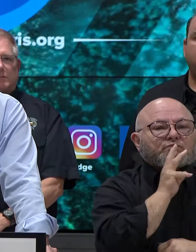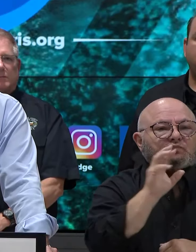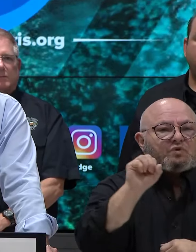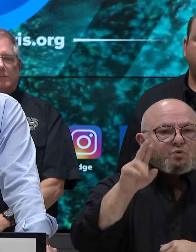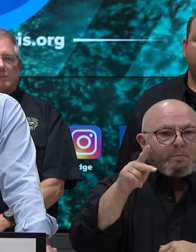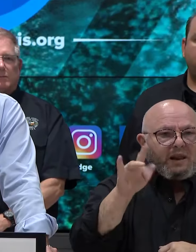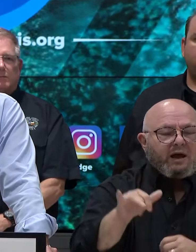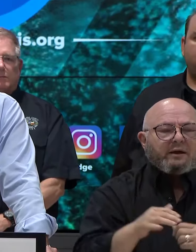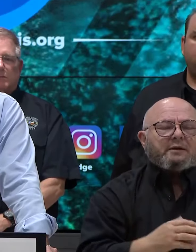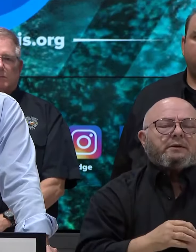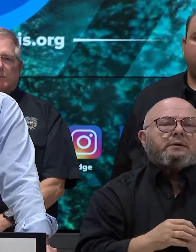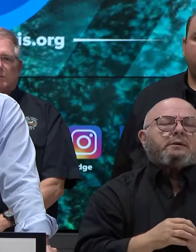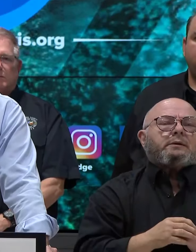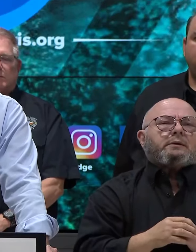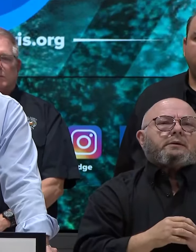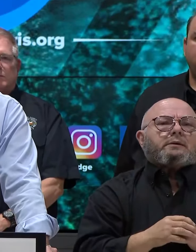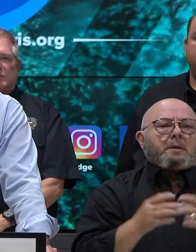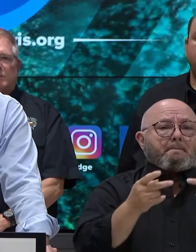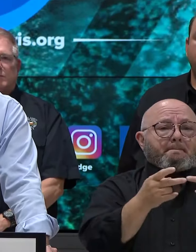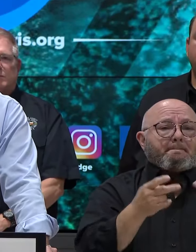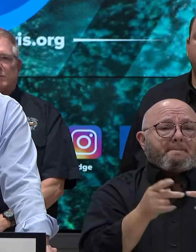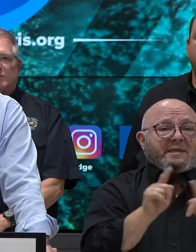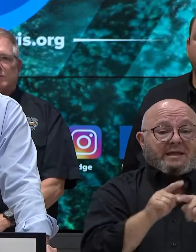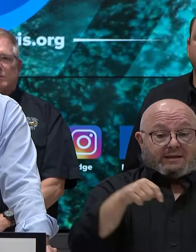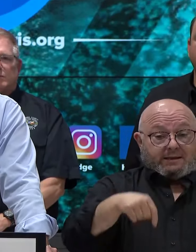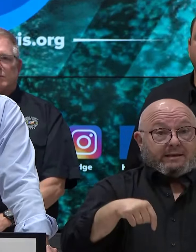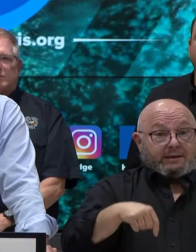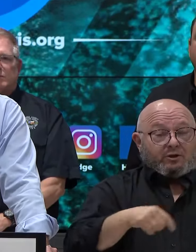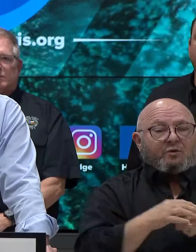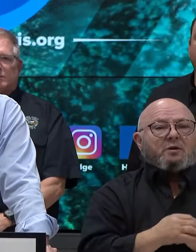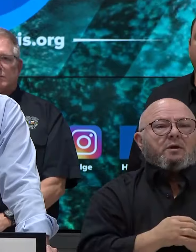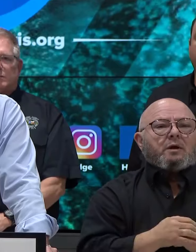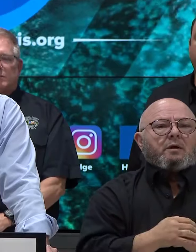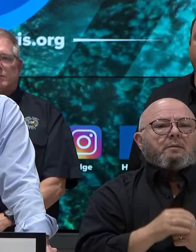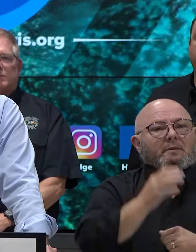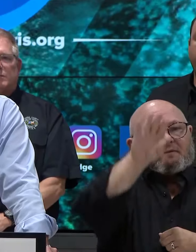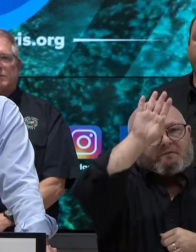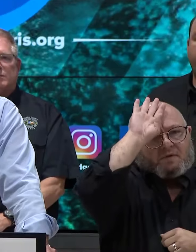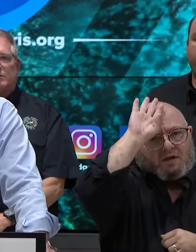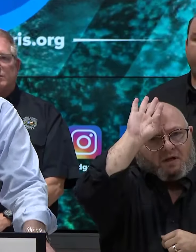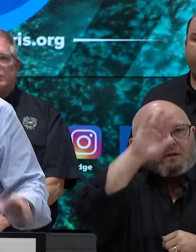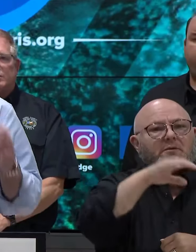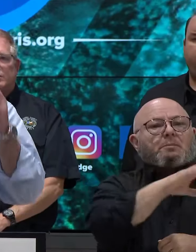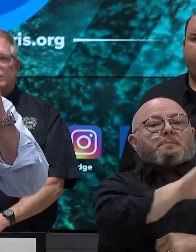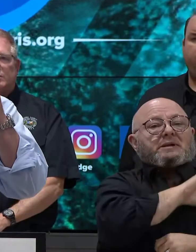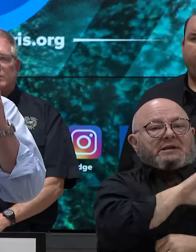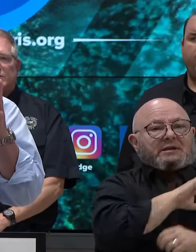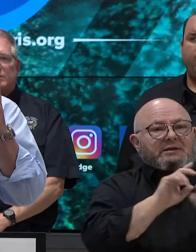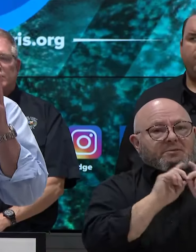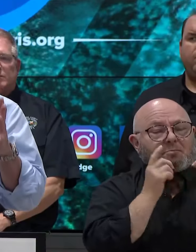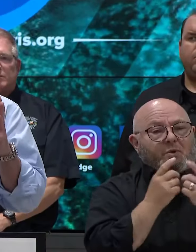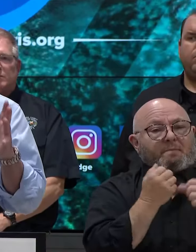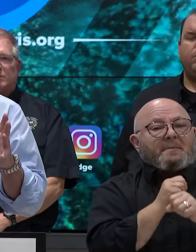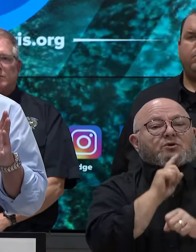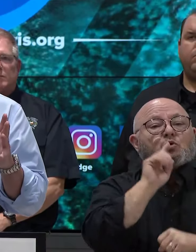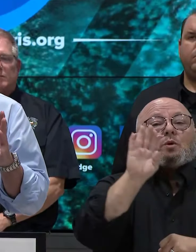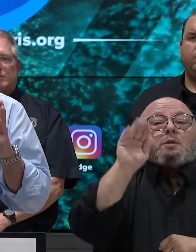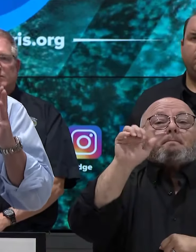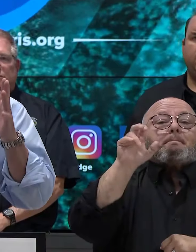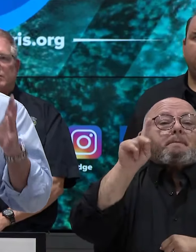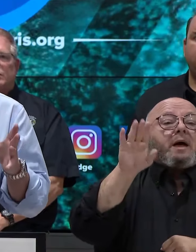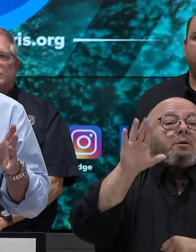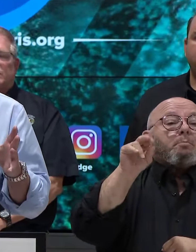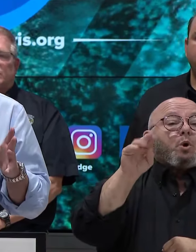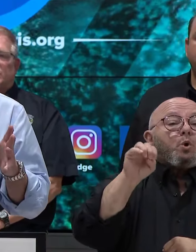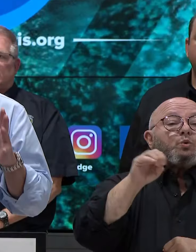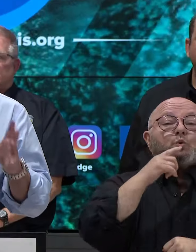supply, places like here, fire departments, police departments. We want to make sure the backbone